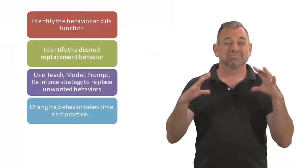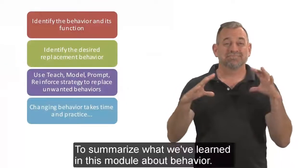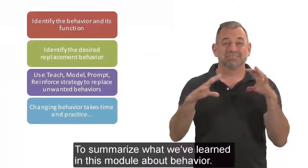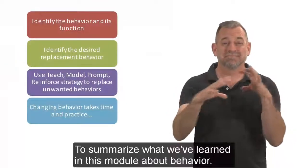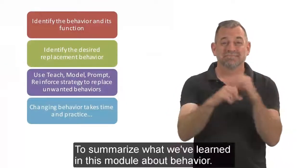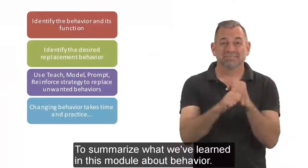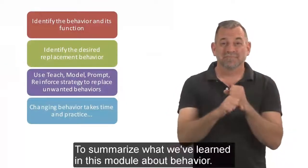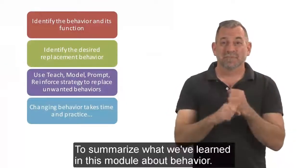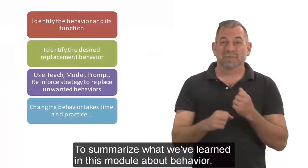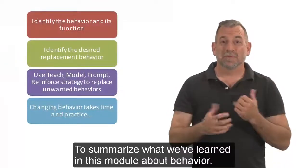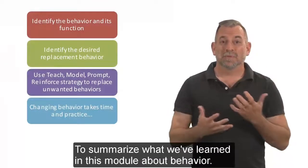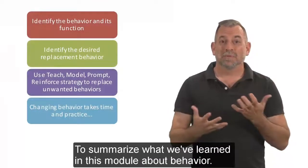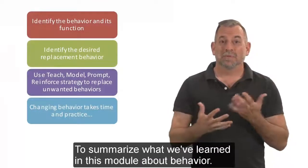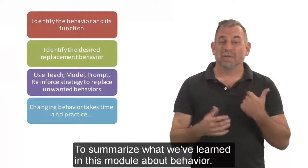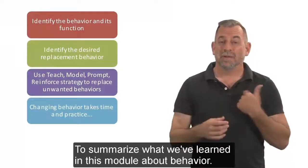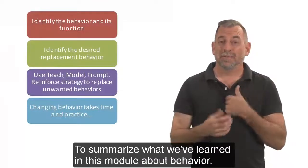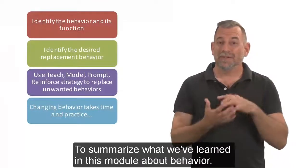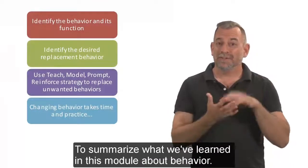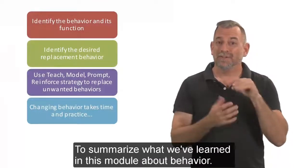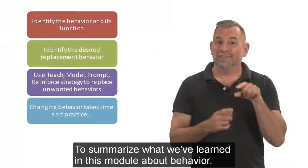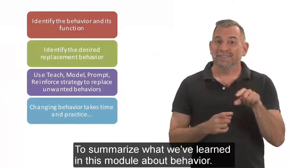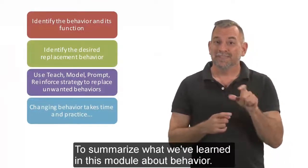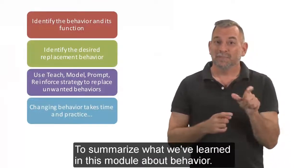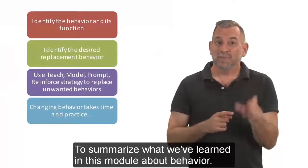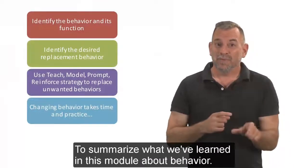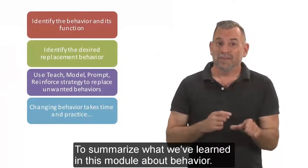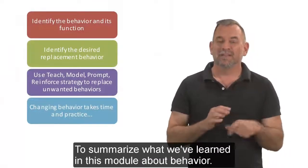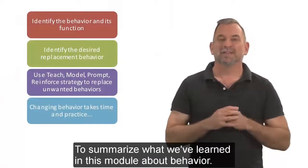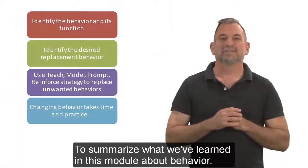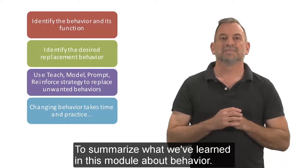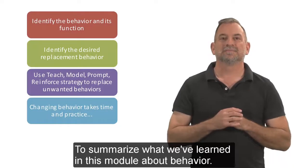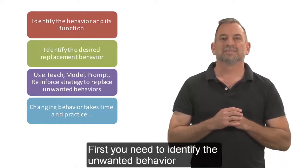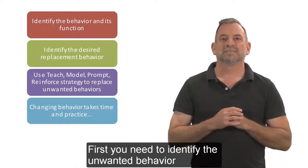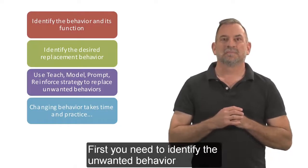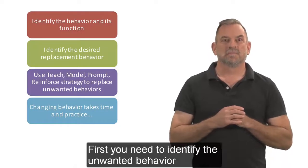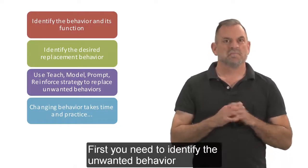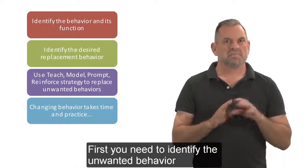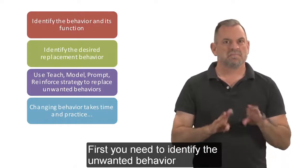To summarize what we've learned in this module about behavior.